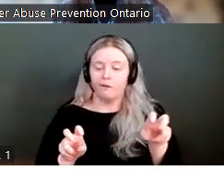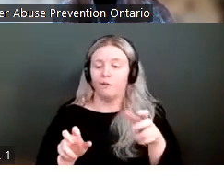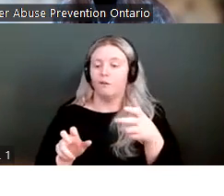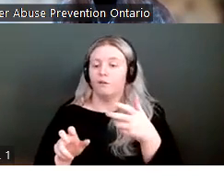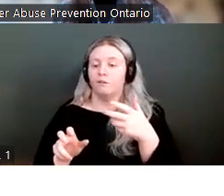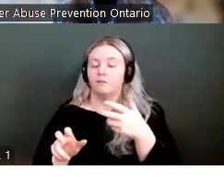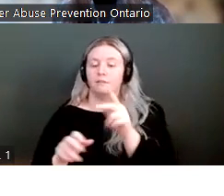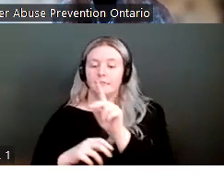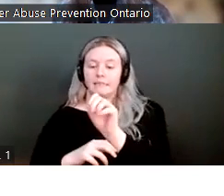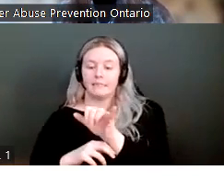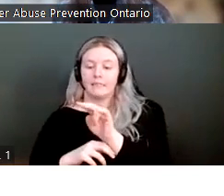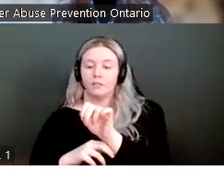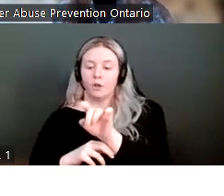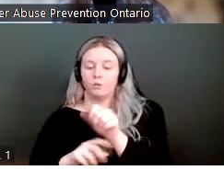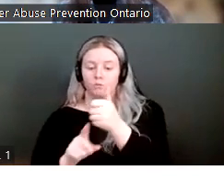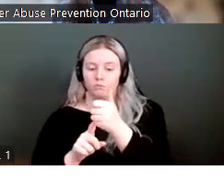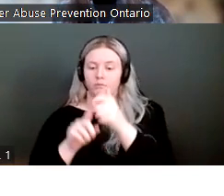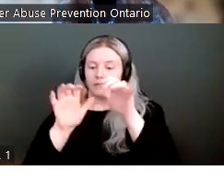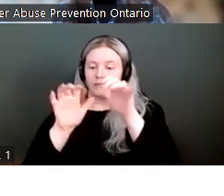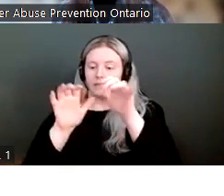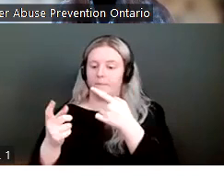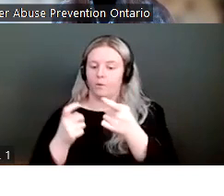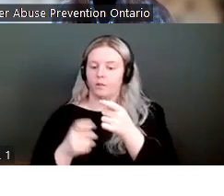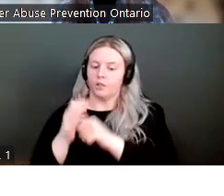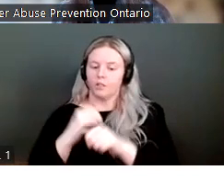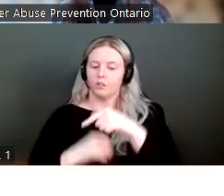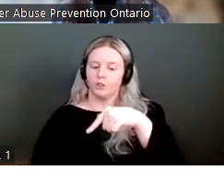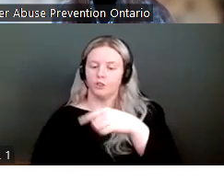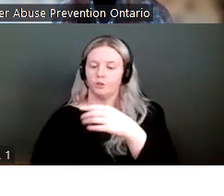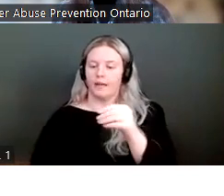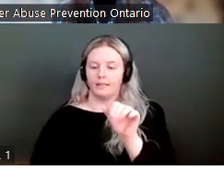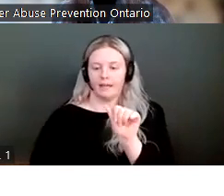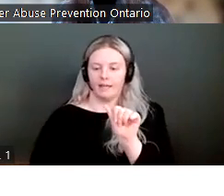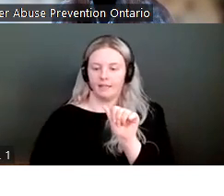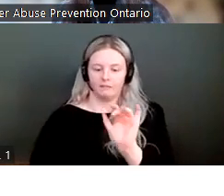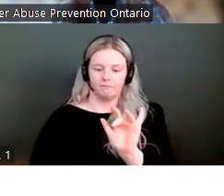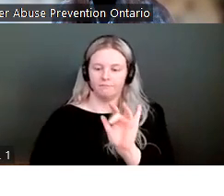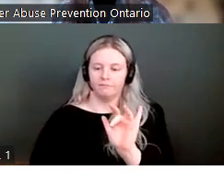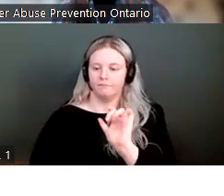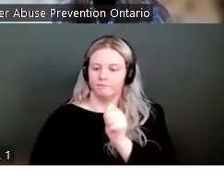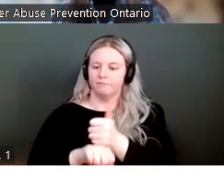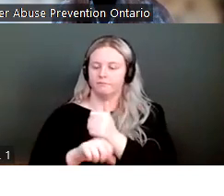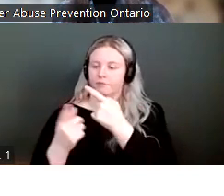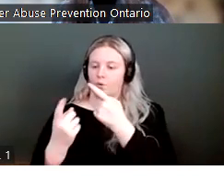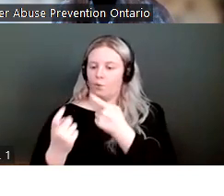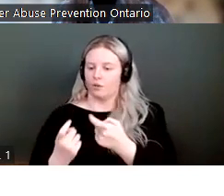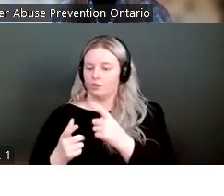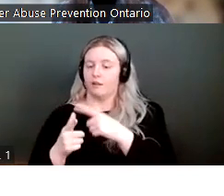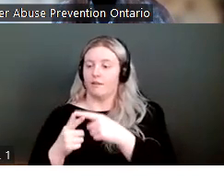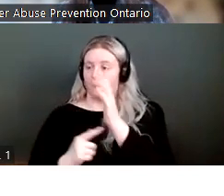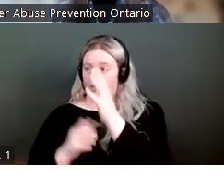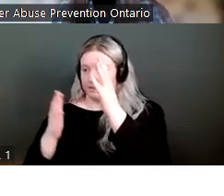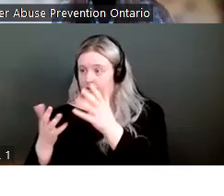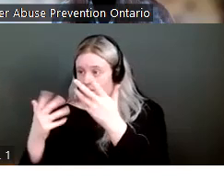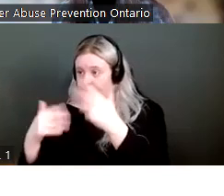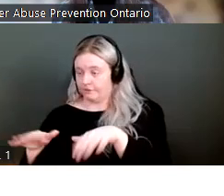keynote, you can put a question for the speakers in the Q&A box. At the end of the sessions, we will ask those questions to the